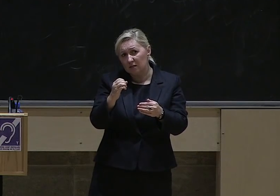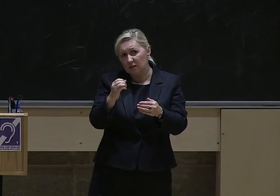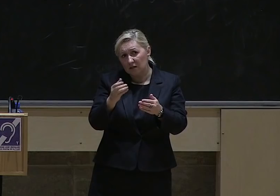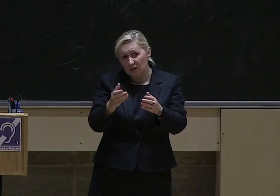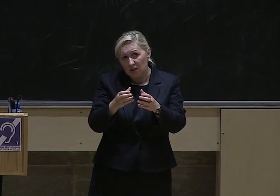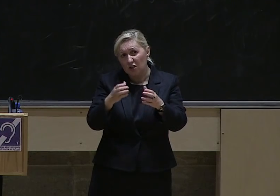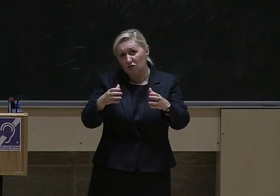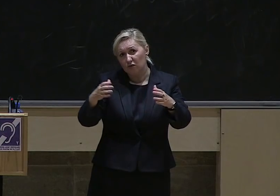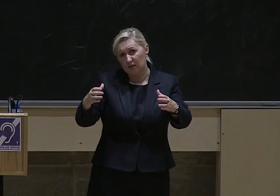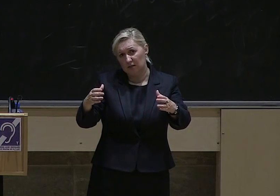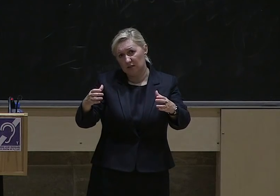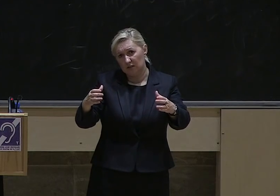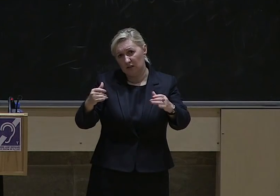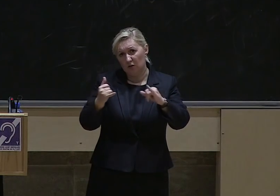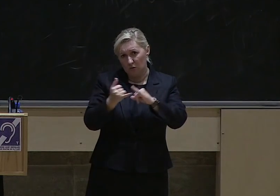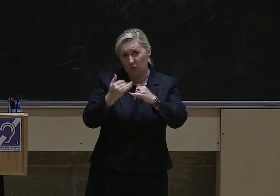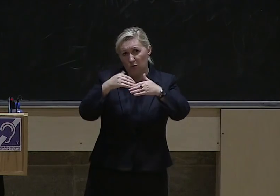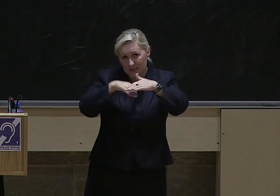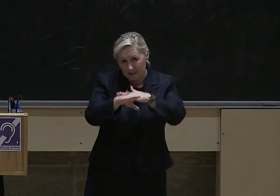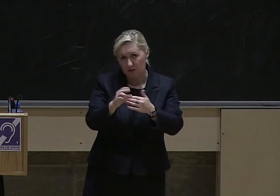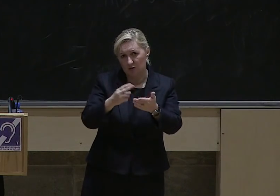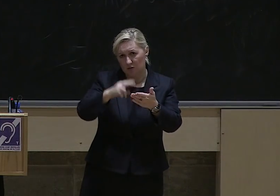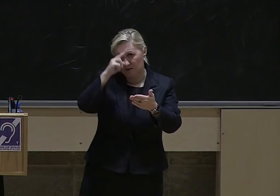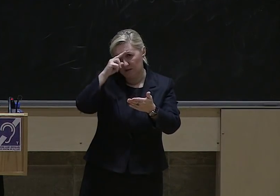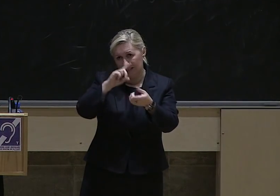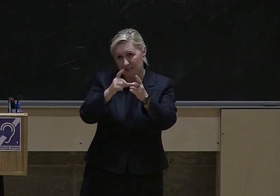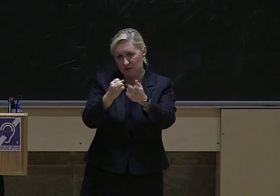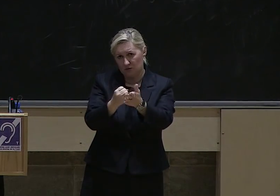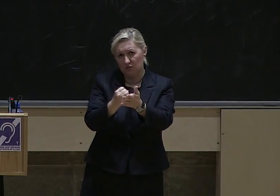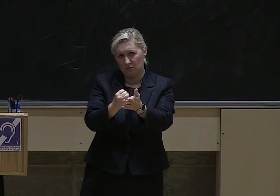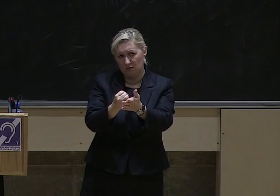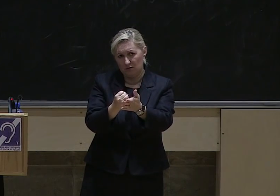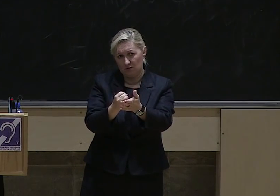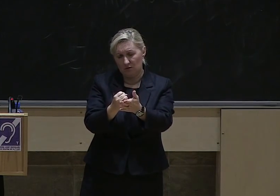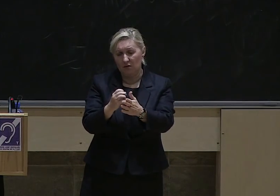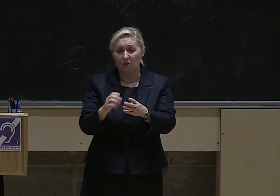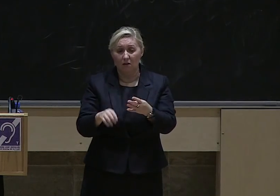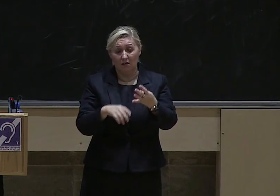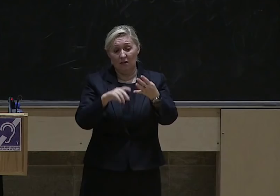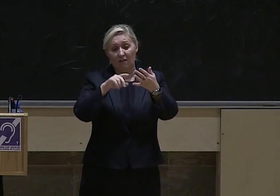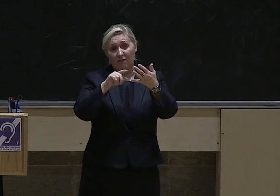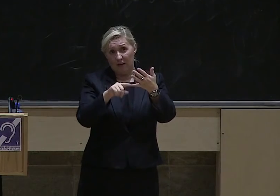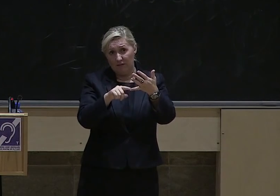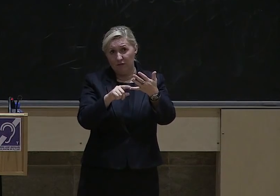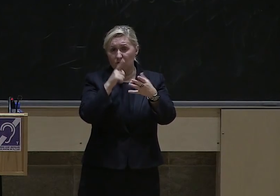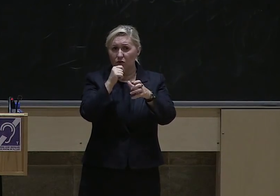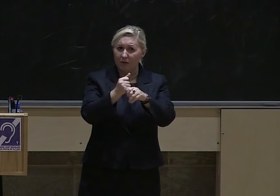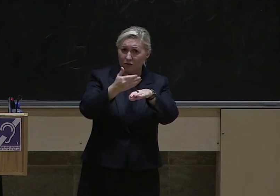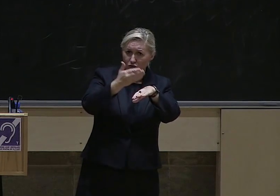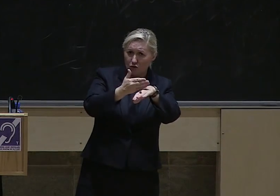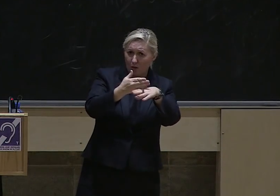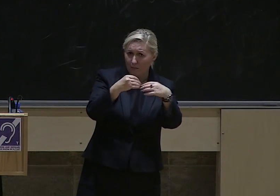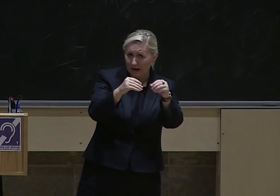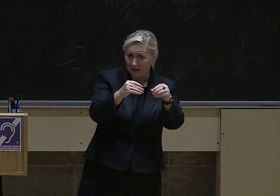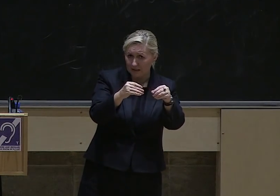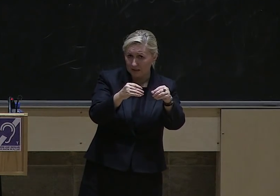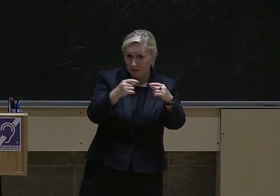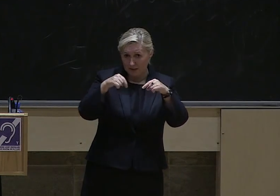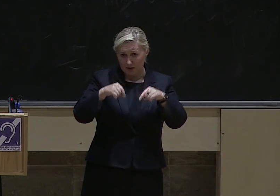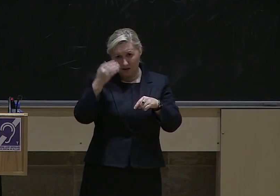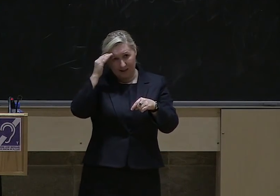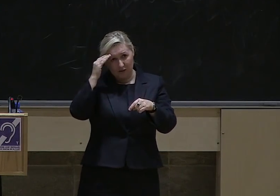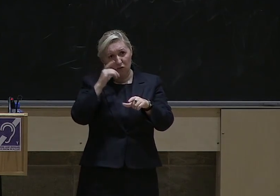And fifth, there's the changing nature of the job market and the work environment. Key developments here are the digital workplace